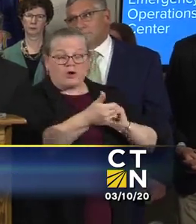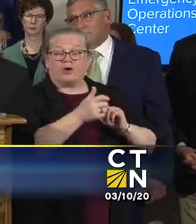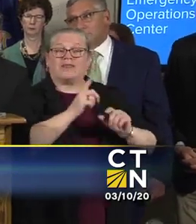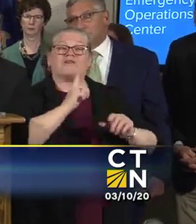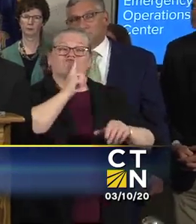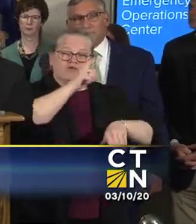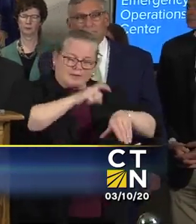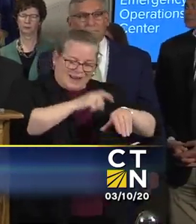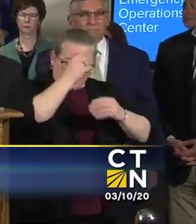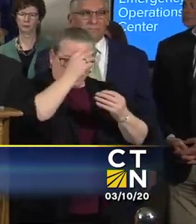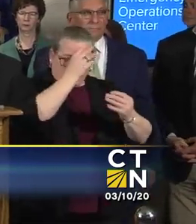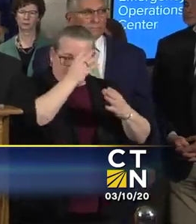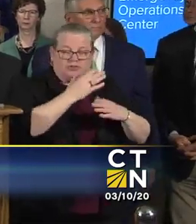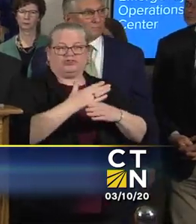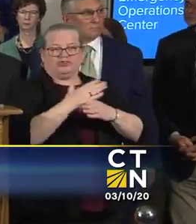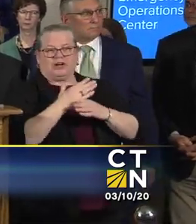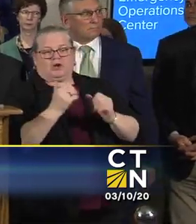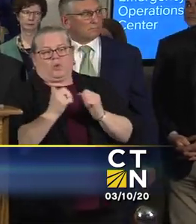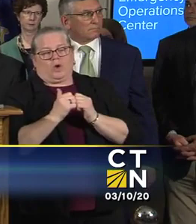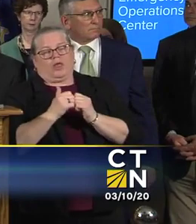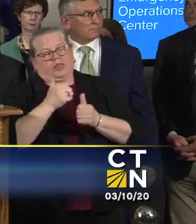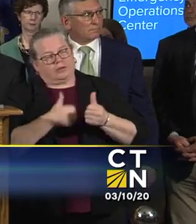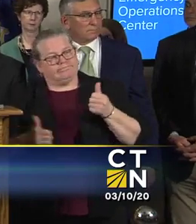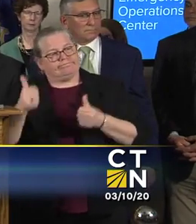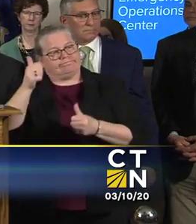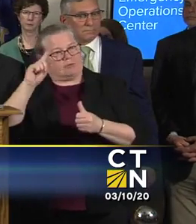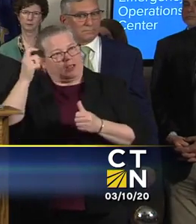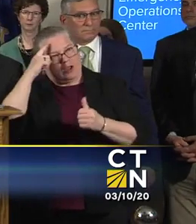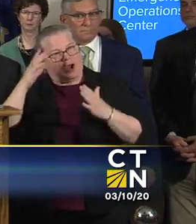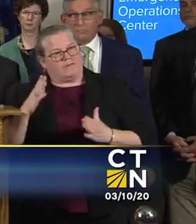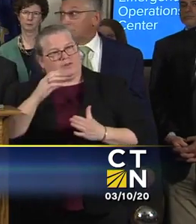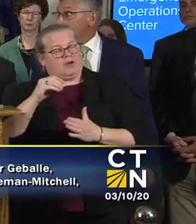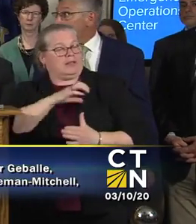they're sharing with the governor and with the commissioner.